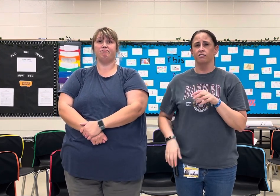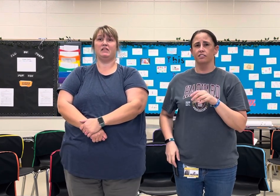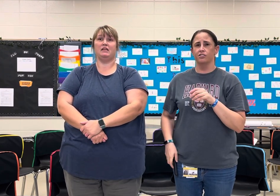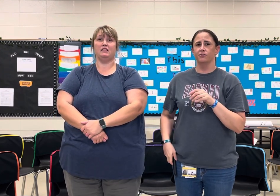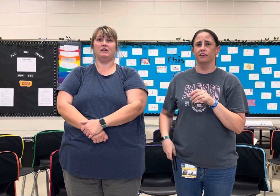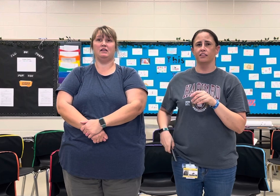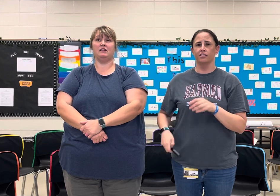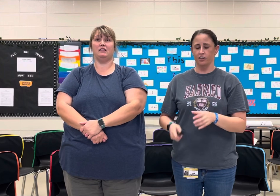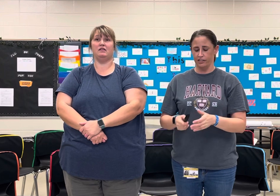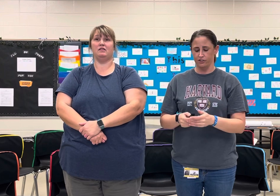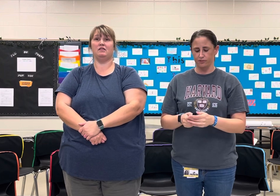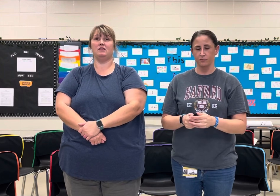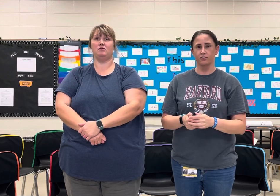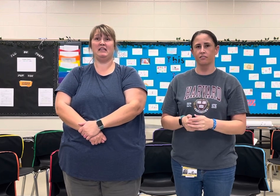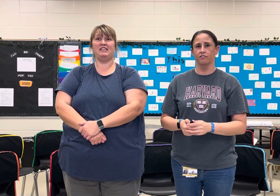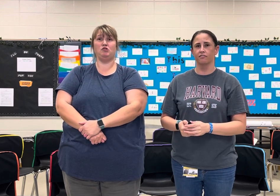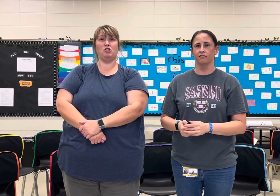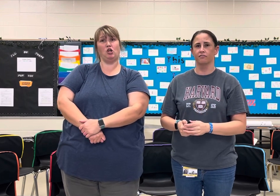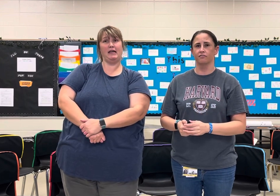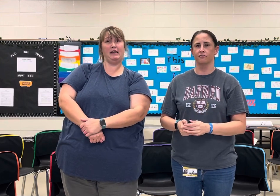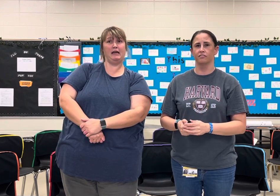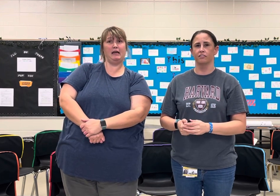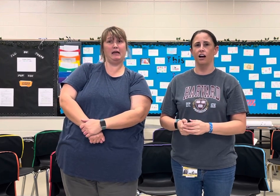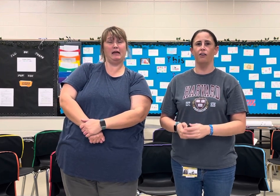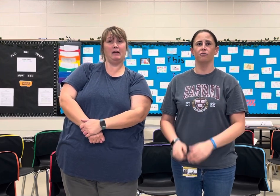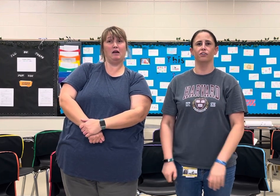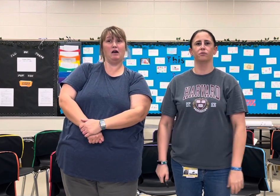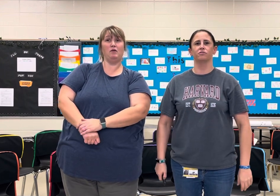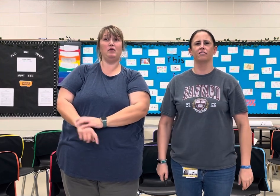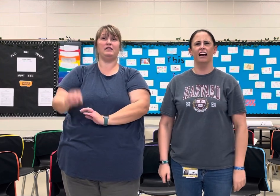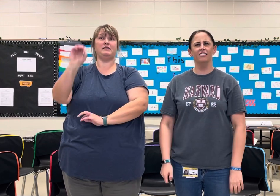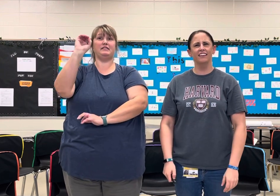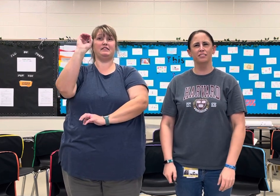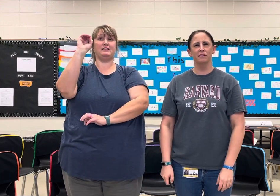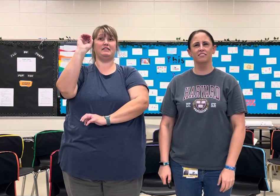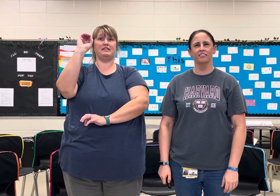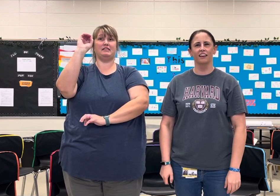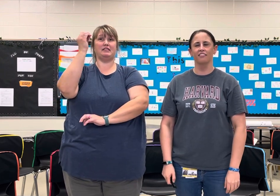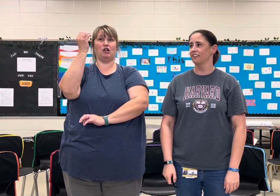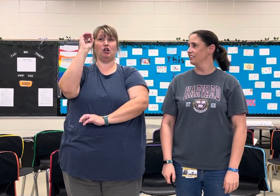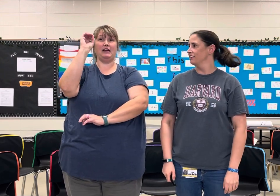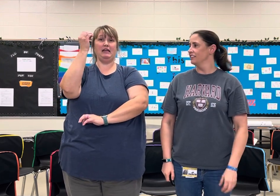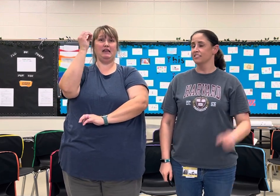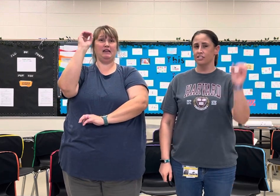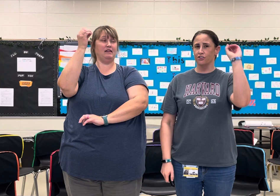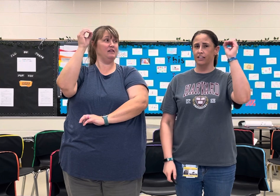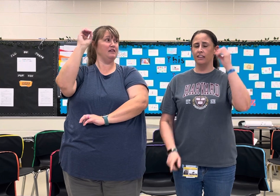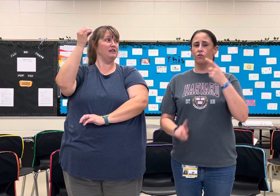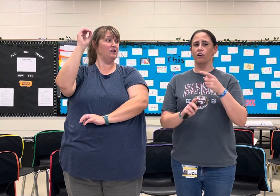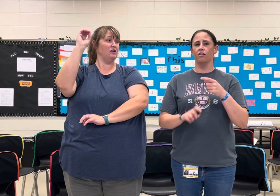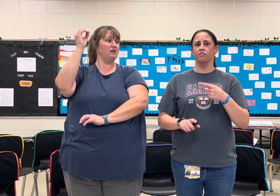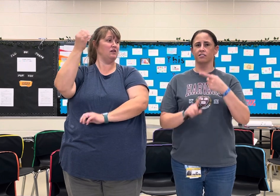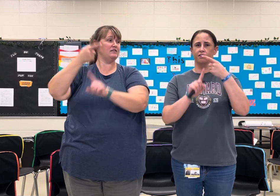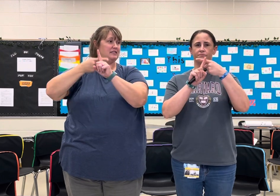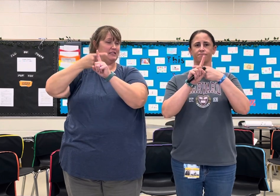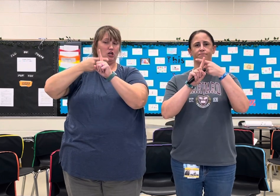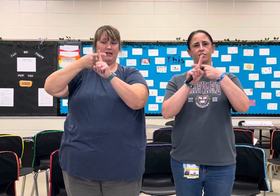Let's do the cooking terms. So we need to do degree. Oh, oops. How did that space like that? Degree. Degree or also Degree.